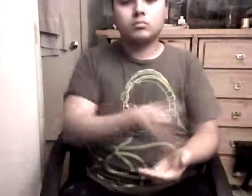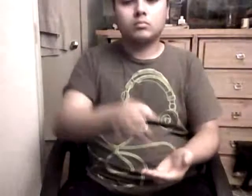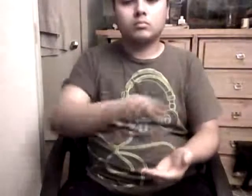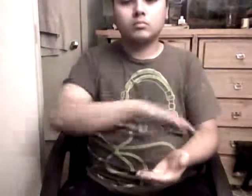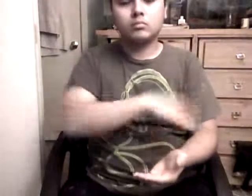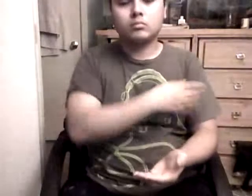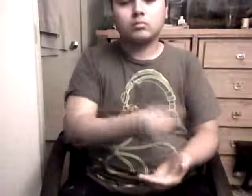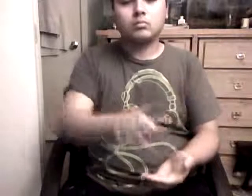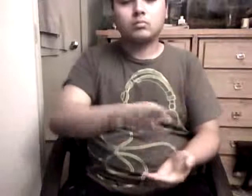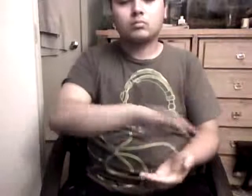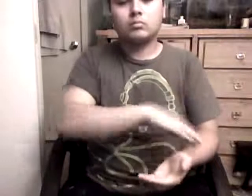You're Wait, Very